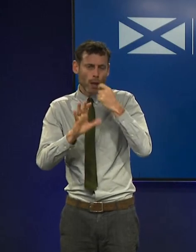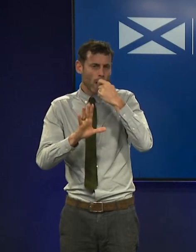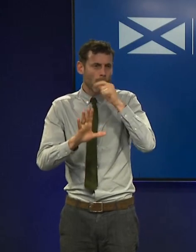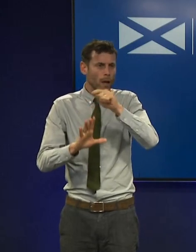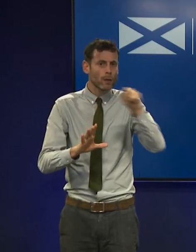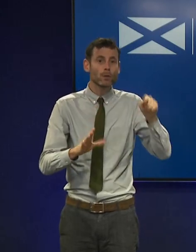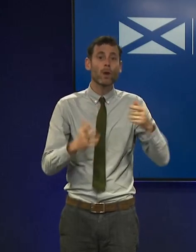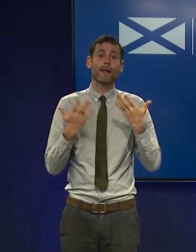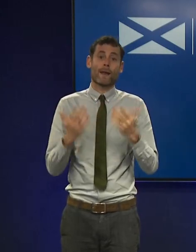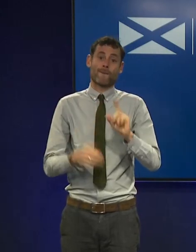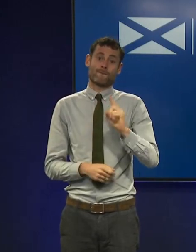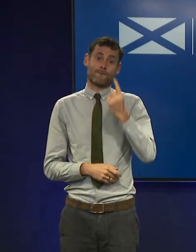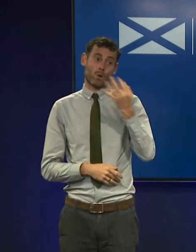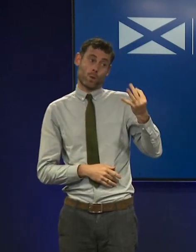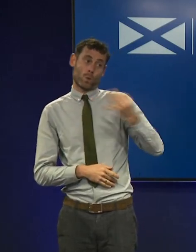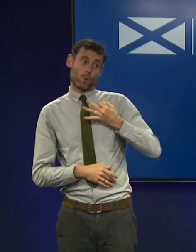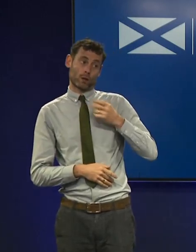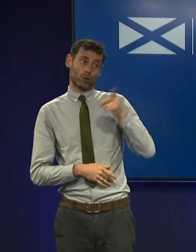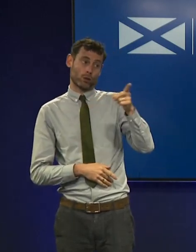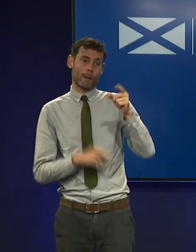Hunter from the BBC.